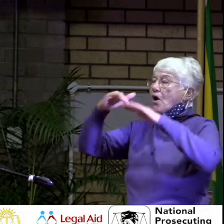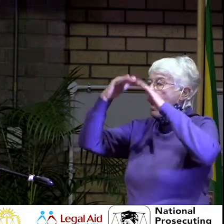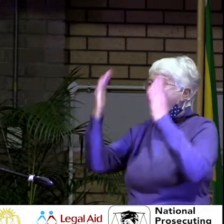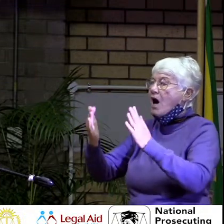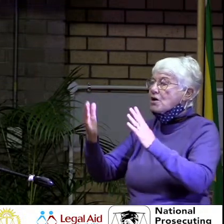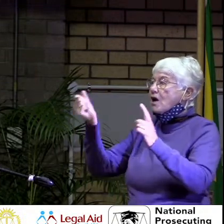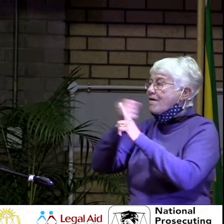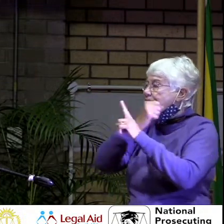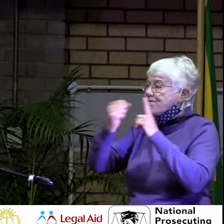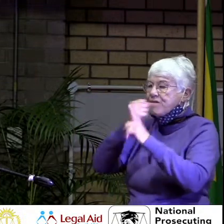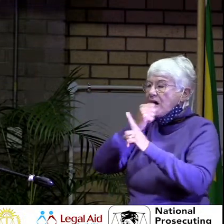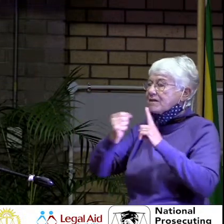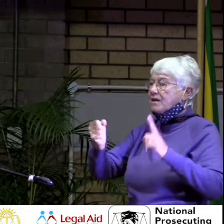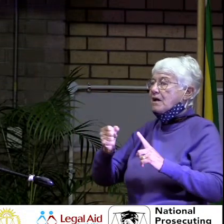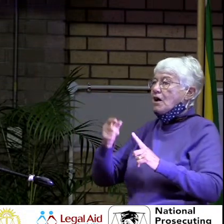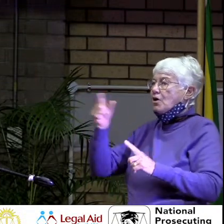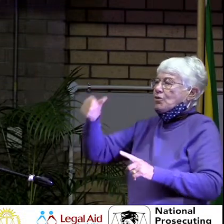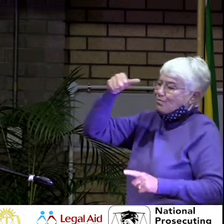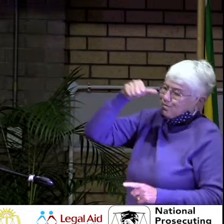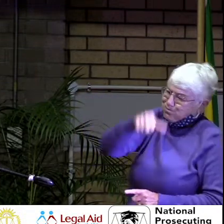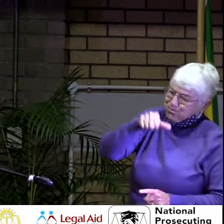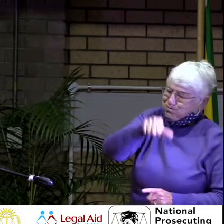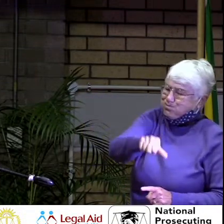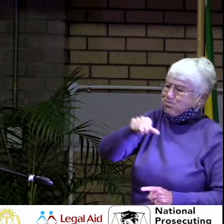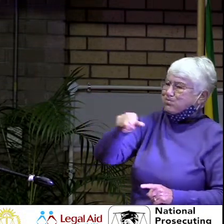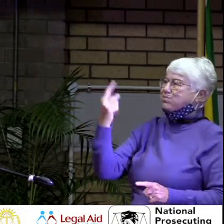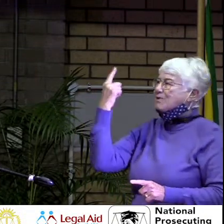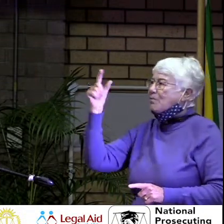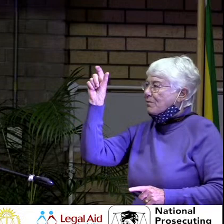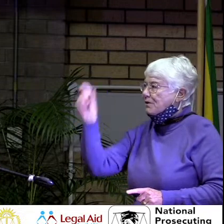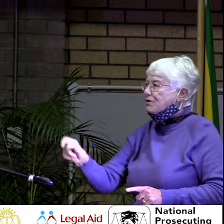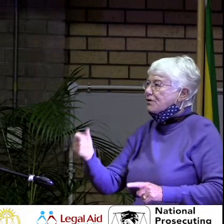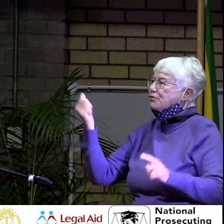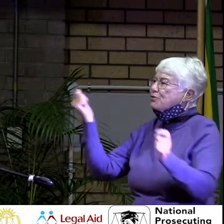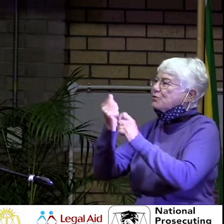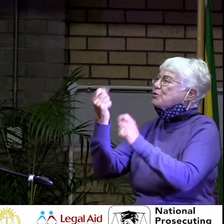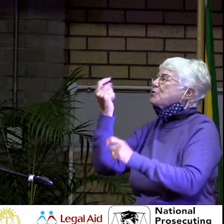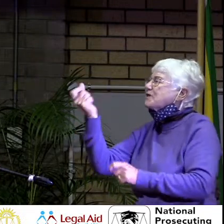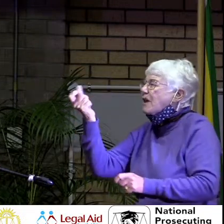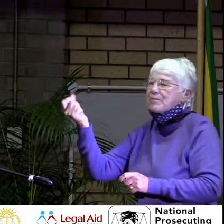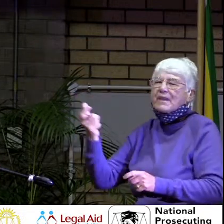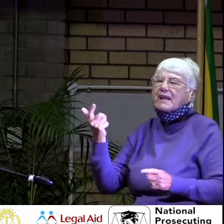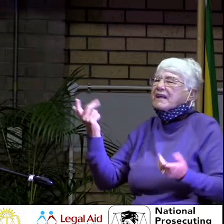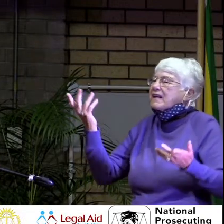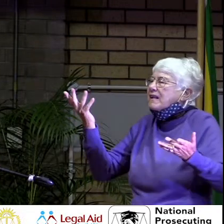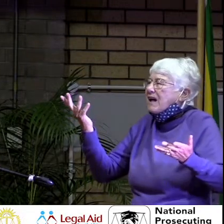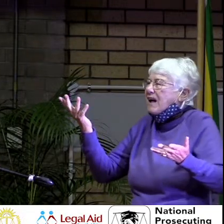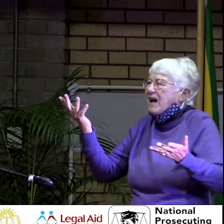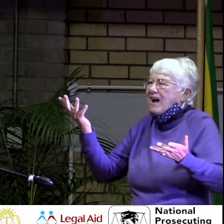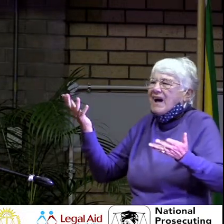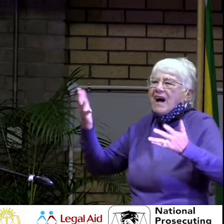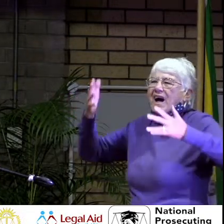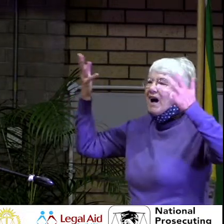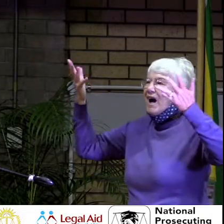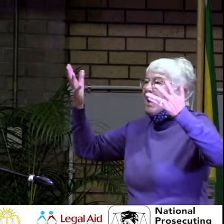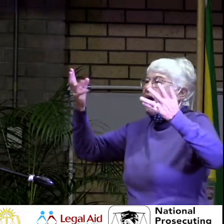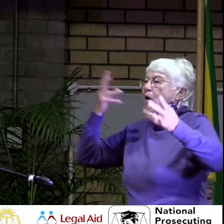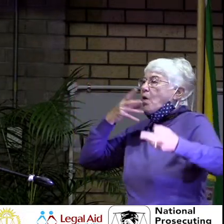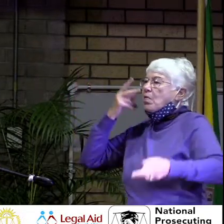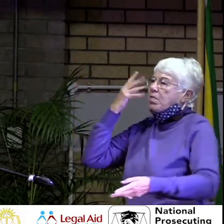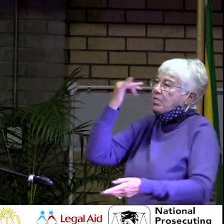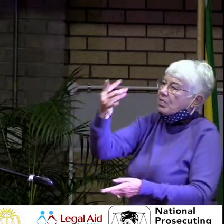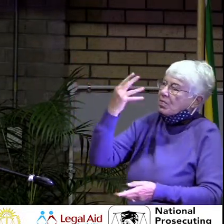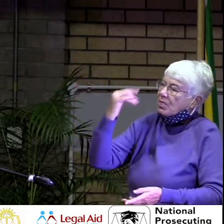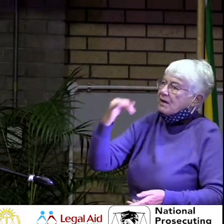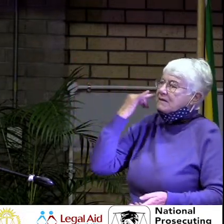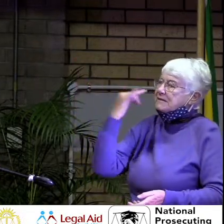you're forcing somebody to do something, that's also included. Also spiritual abuse, elder abuse,